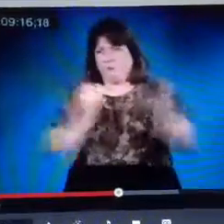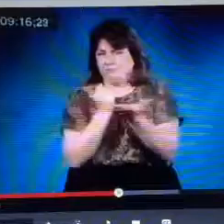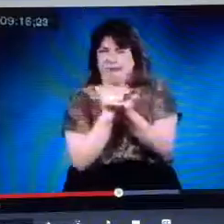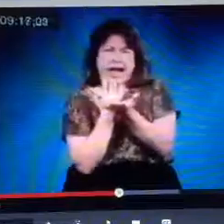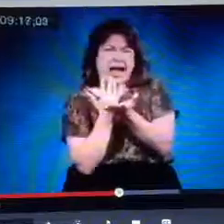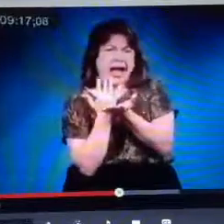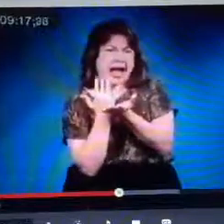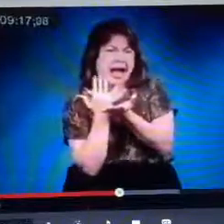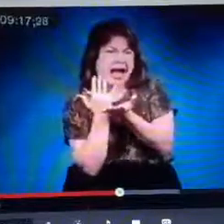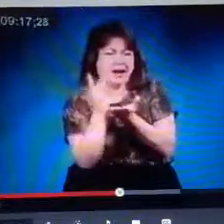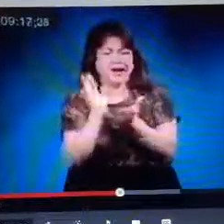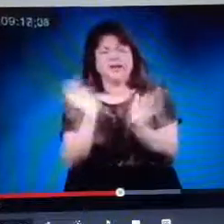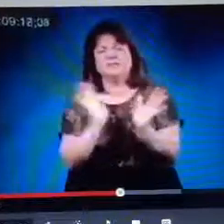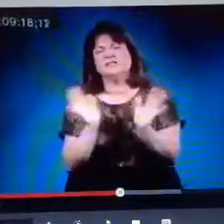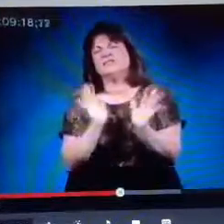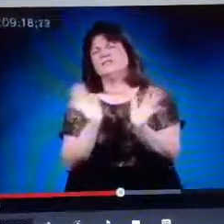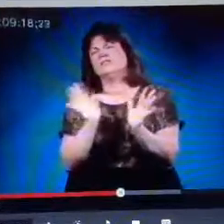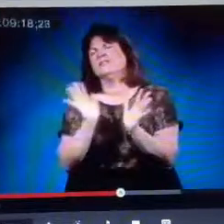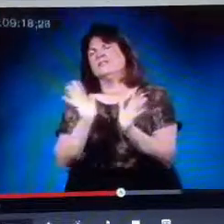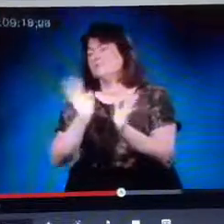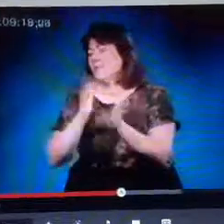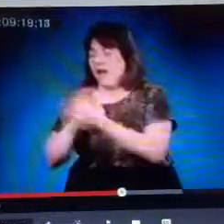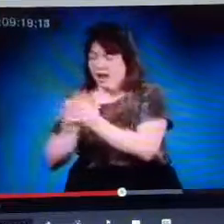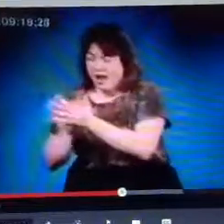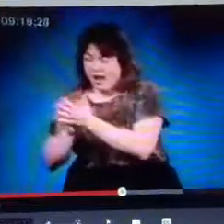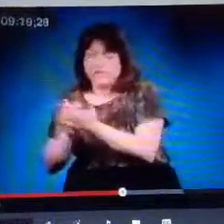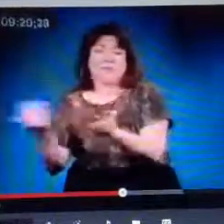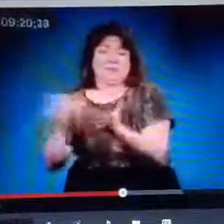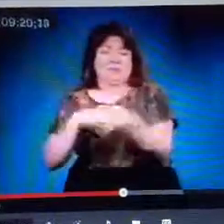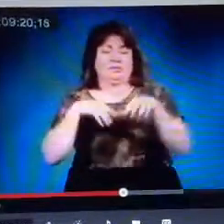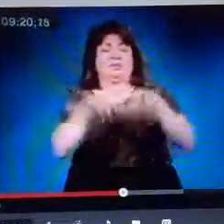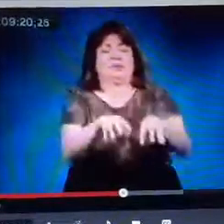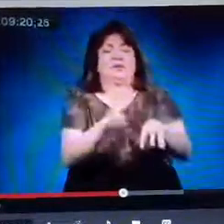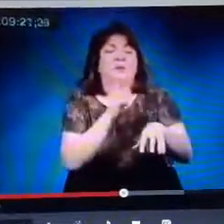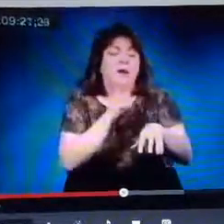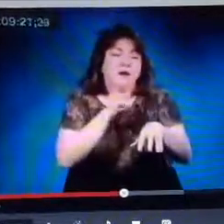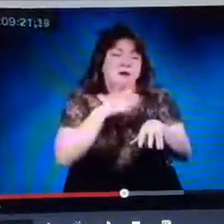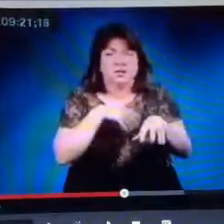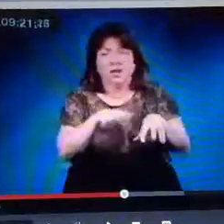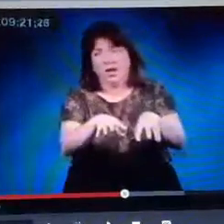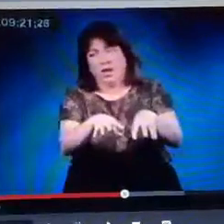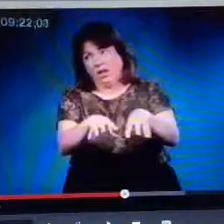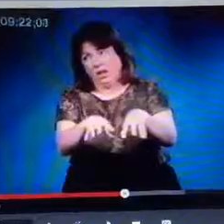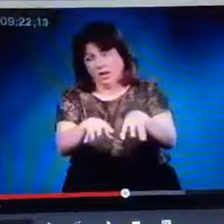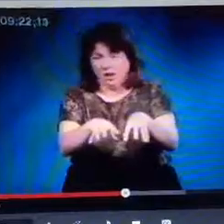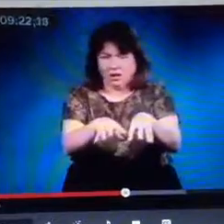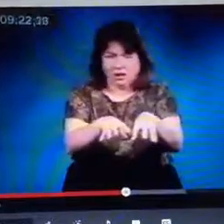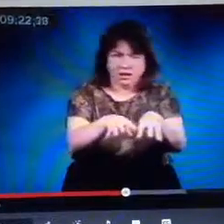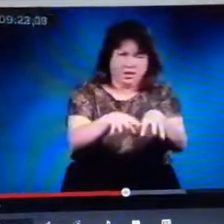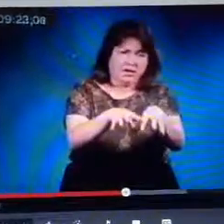was not a good idea. I felt like if it was really, really burning. So I went and washed again and then put my hands back into the ice water.